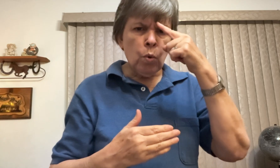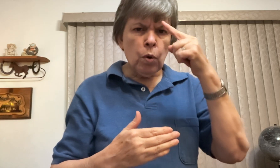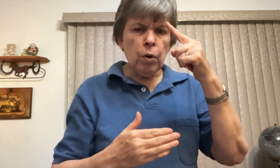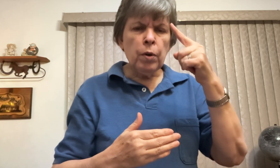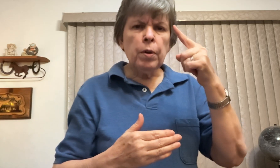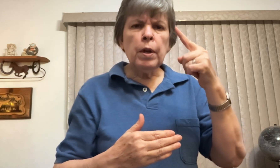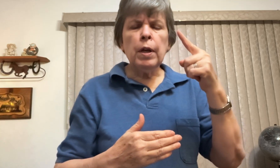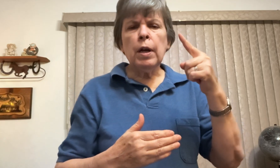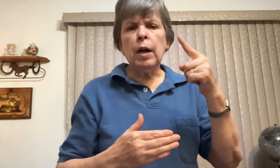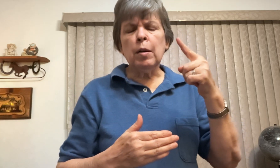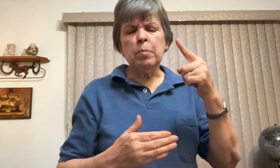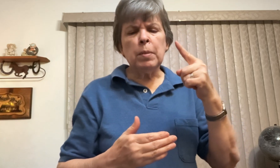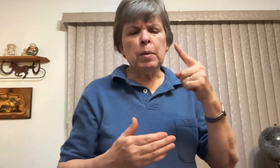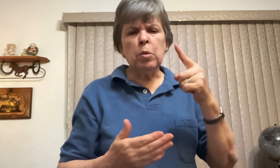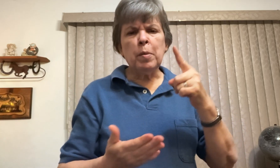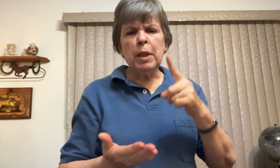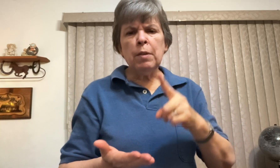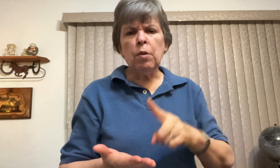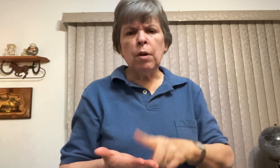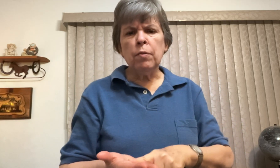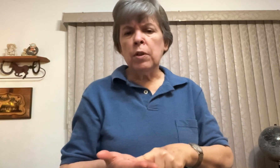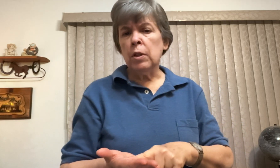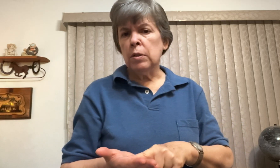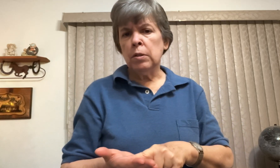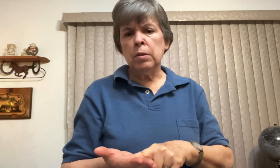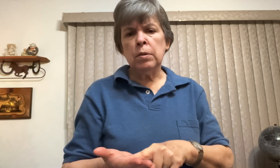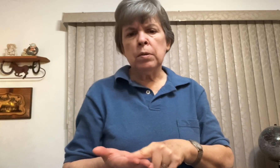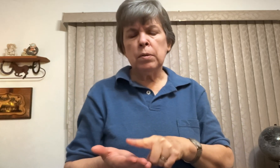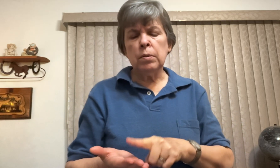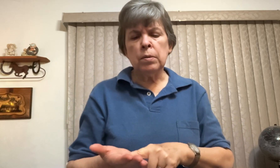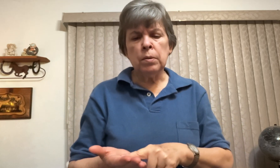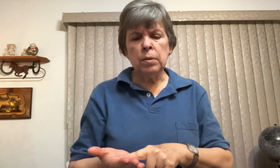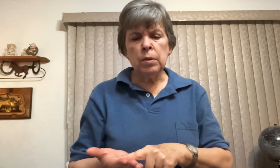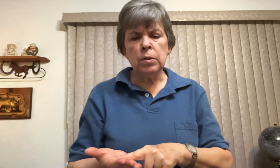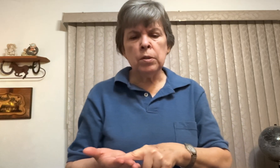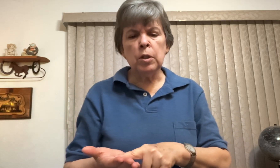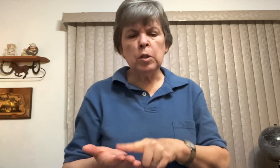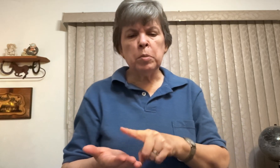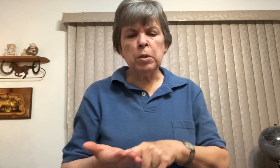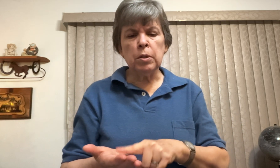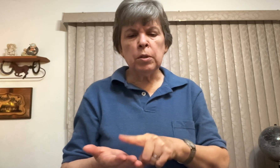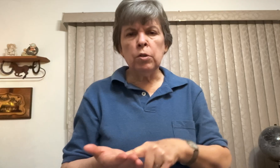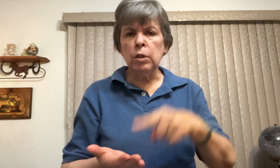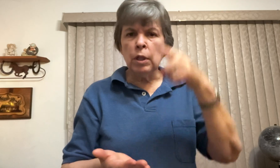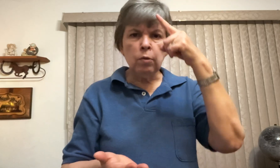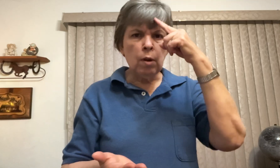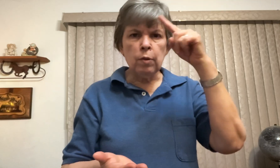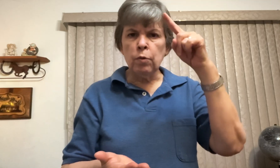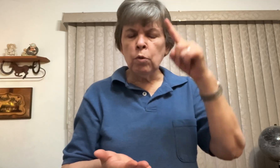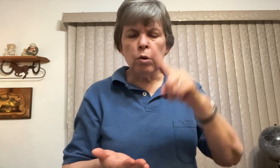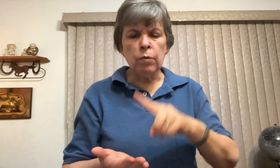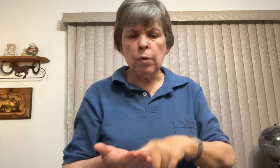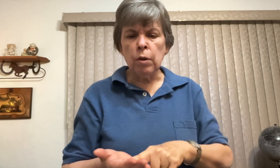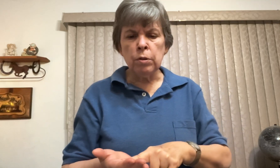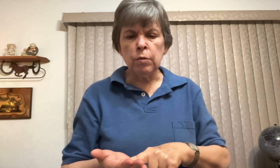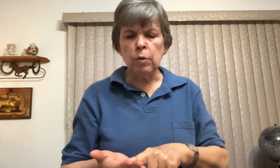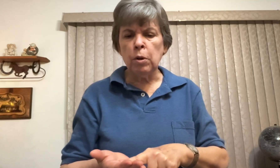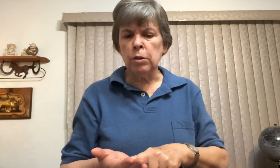For, I'd probably leave off this. This is this, but you can leave off the for also if you want to.